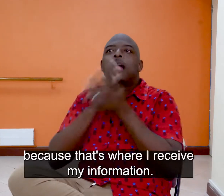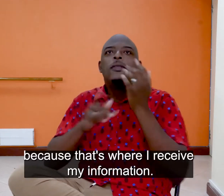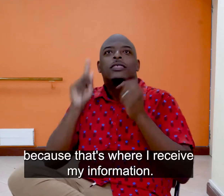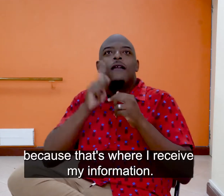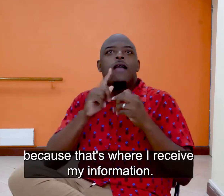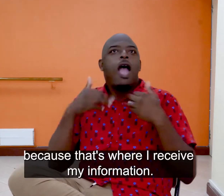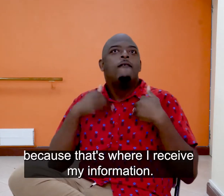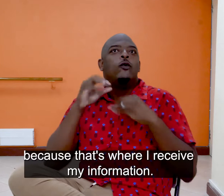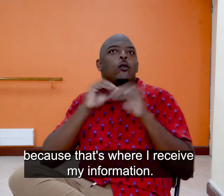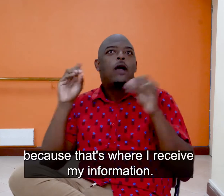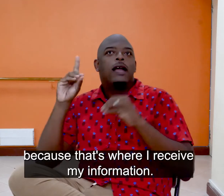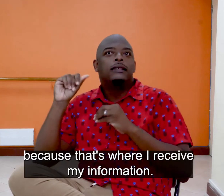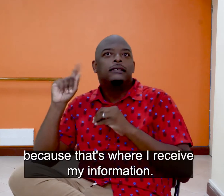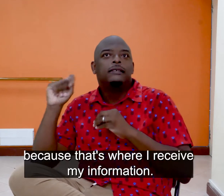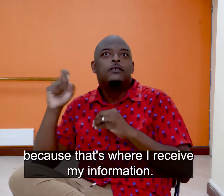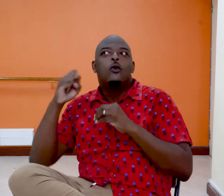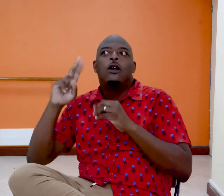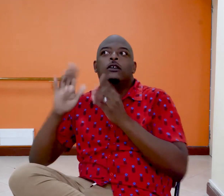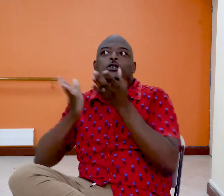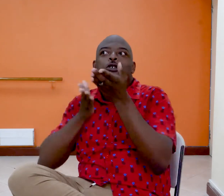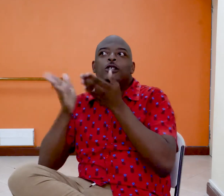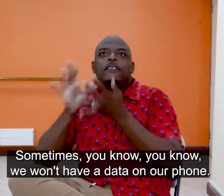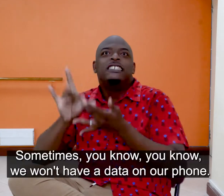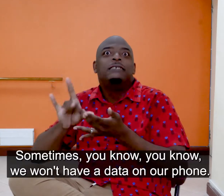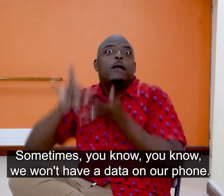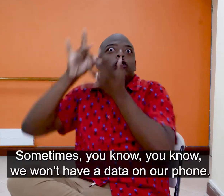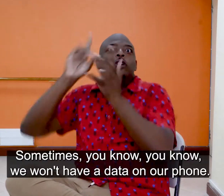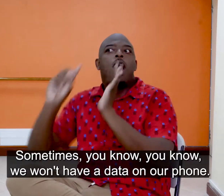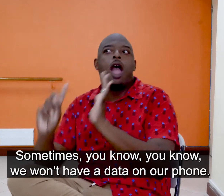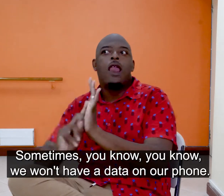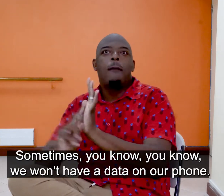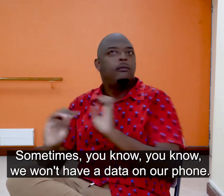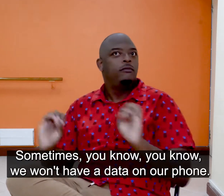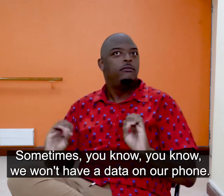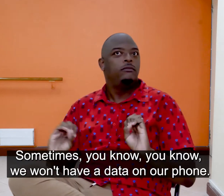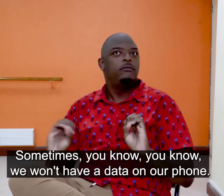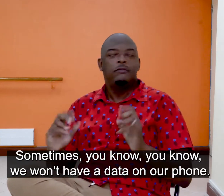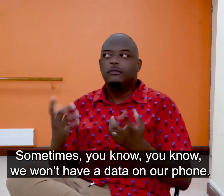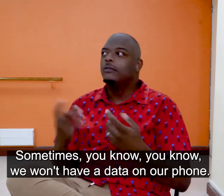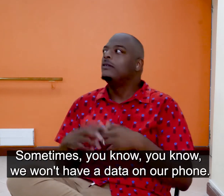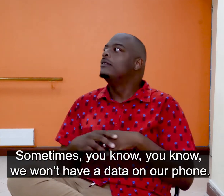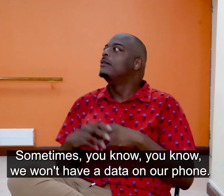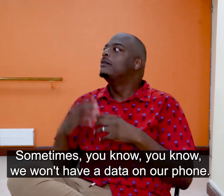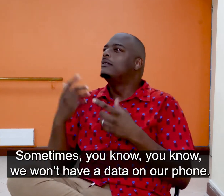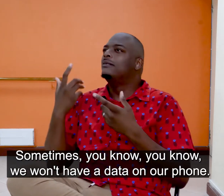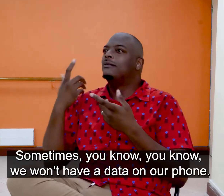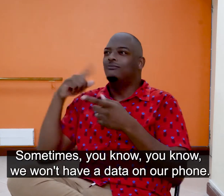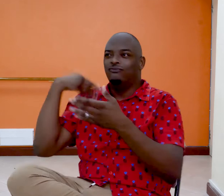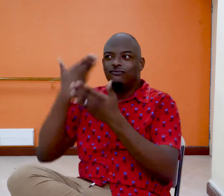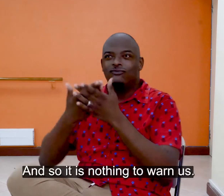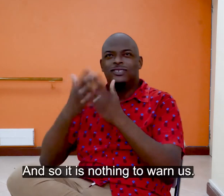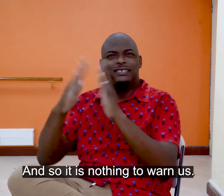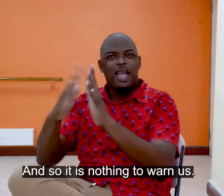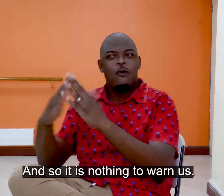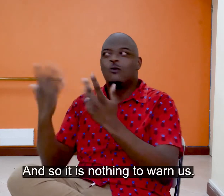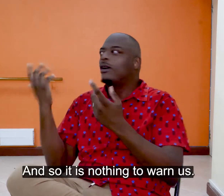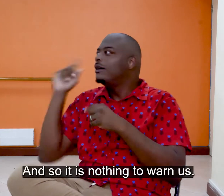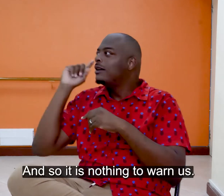that's where I receive my information. And sometimes, we wouldn't have data on our phone, and so there's nothing